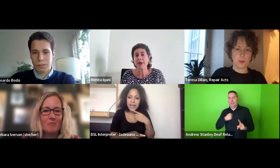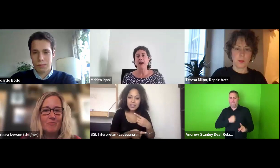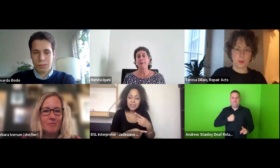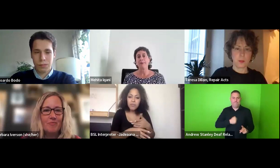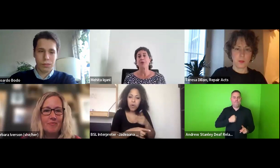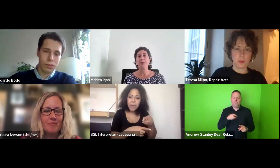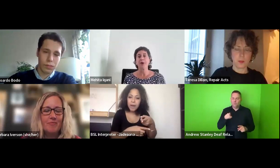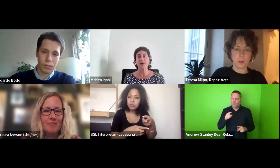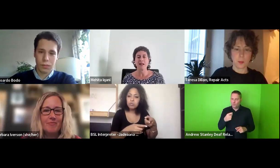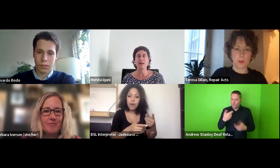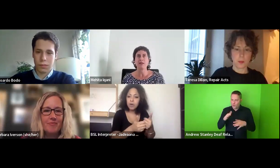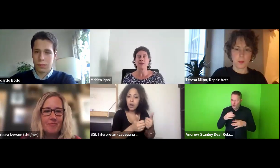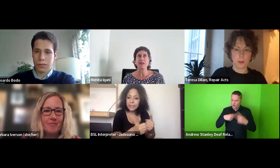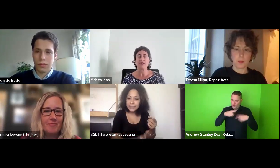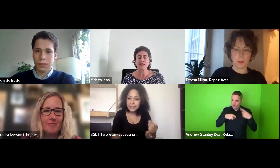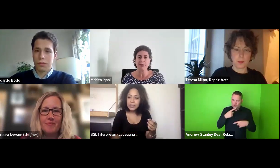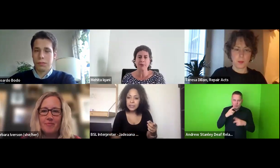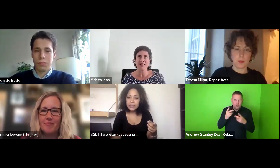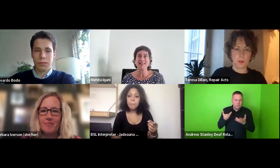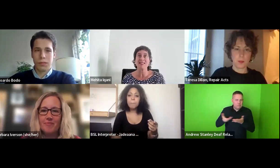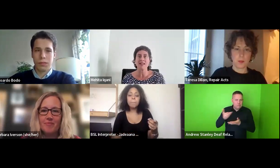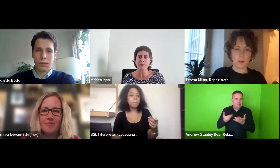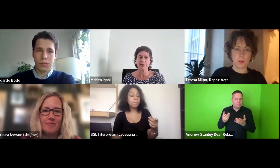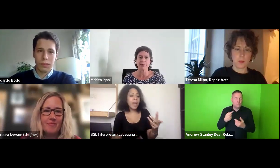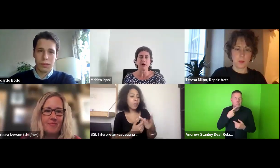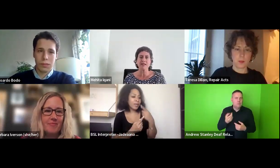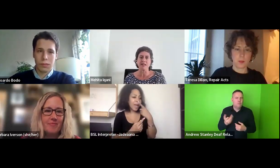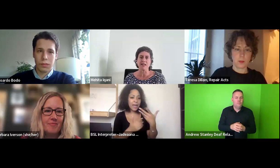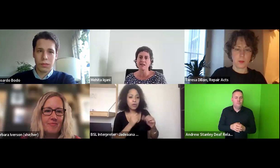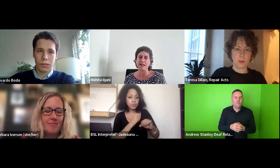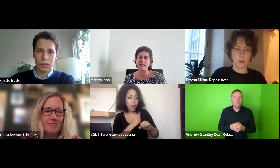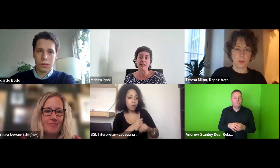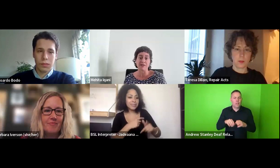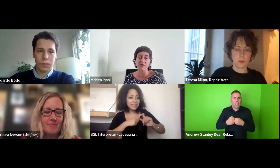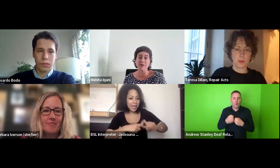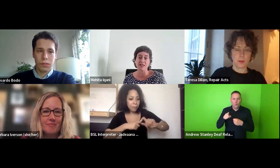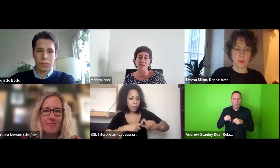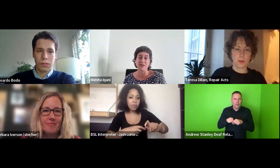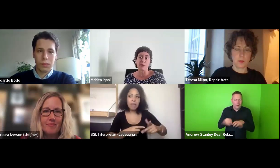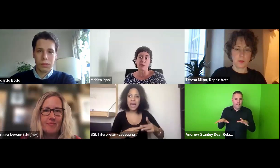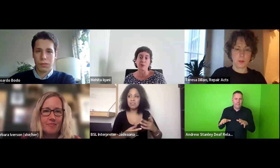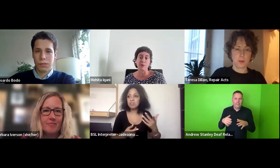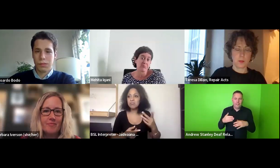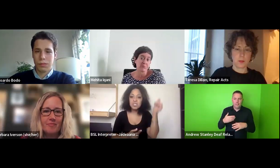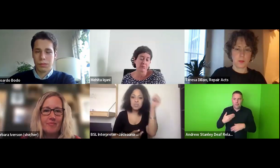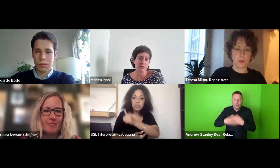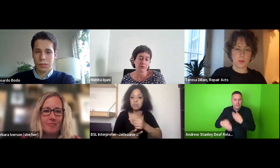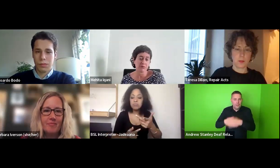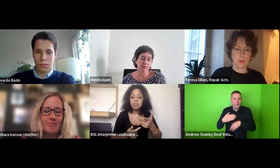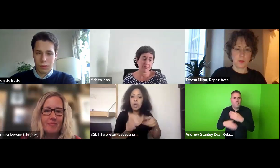help to promote like sustainable and sensible policies in different settings around the